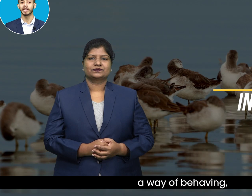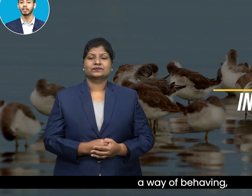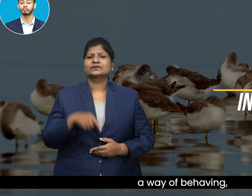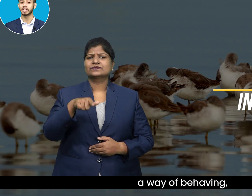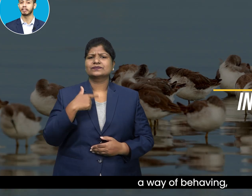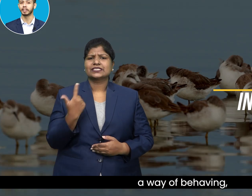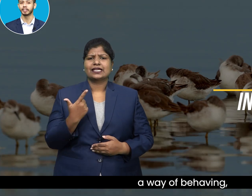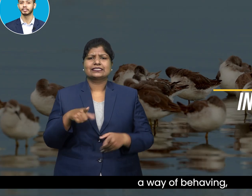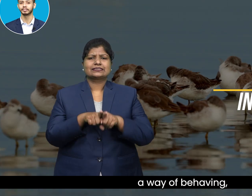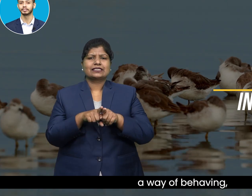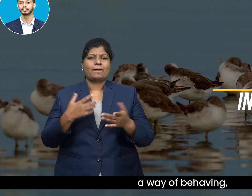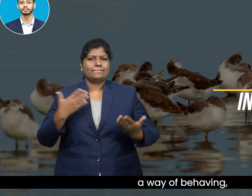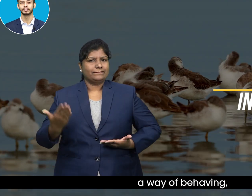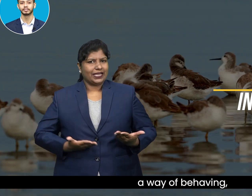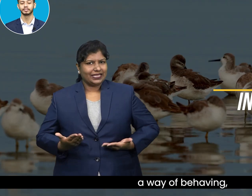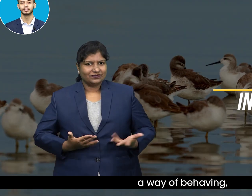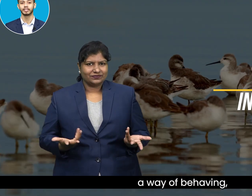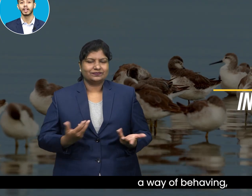a way of behaving,